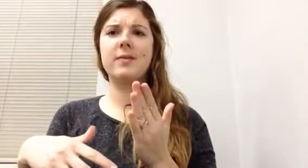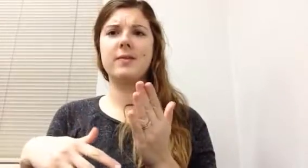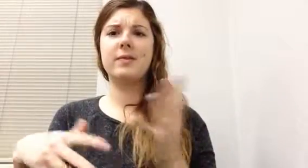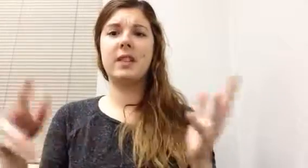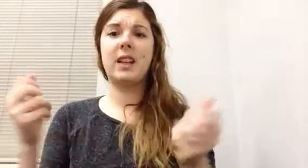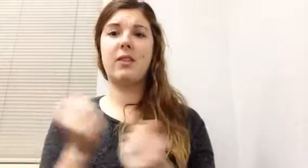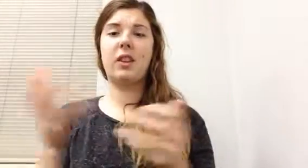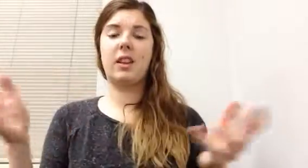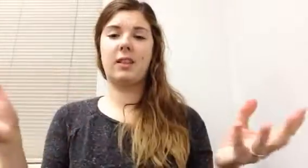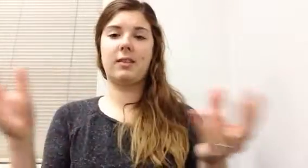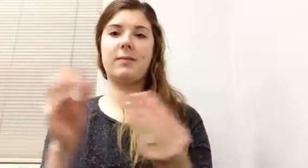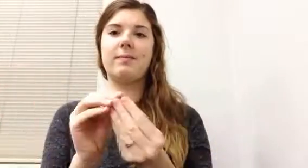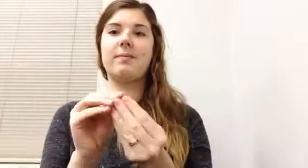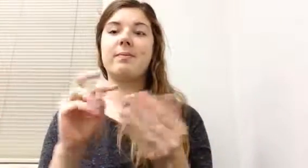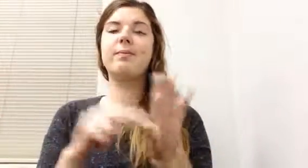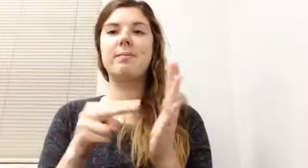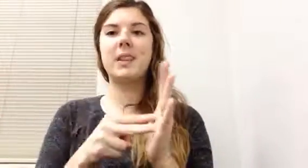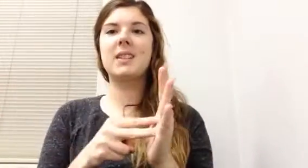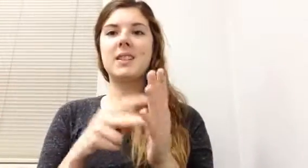increase healthcare.